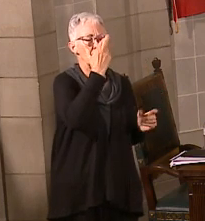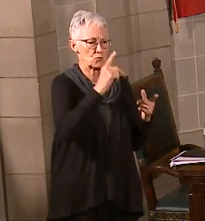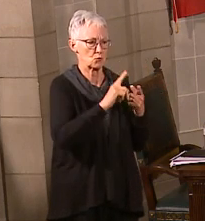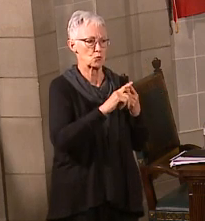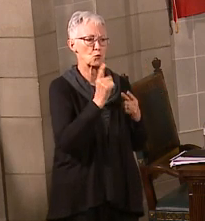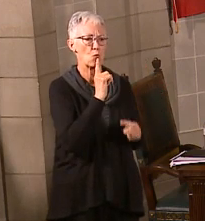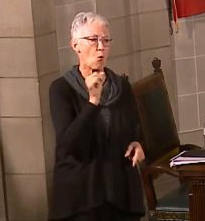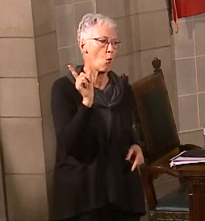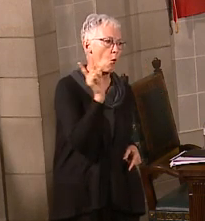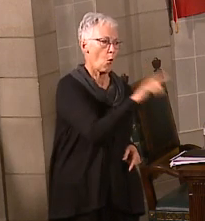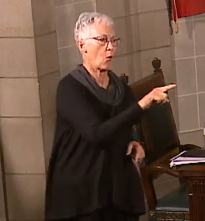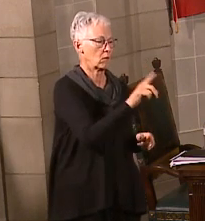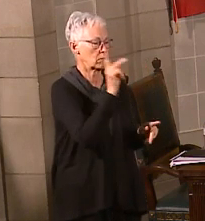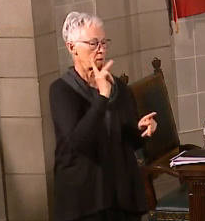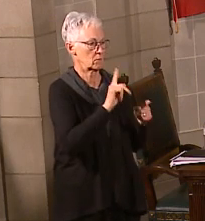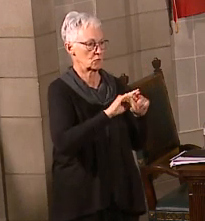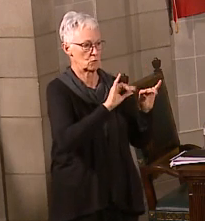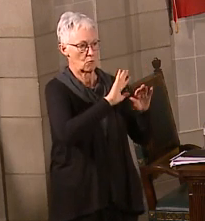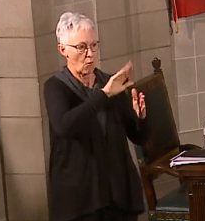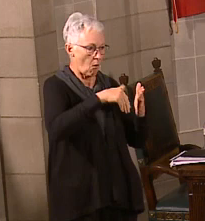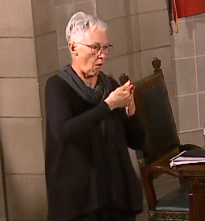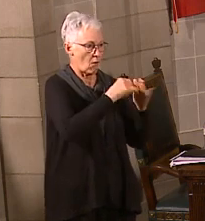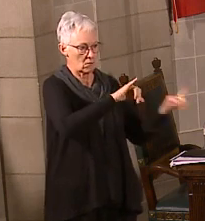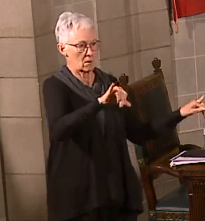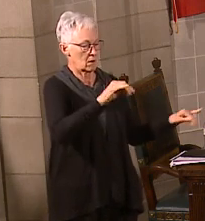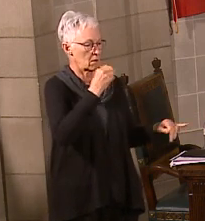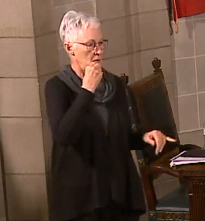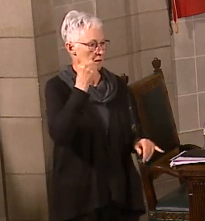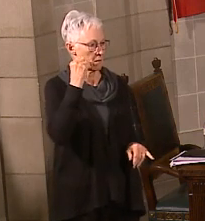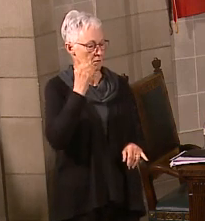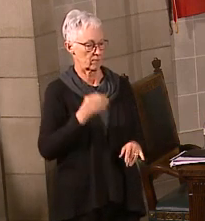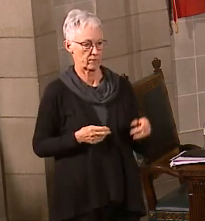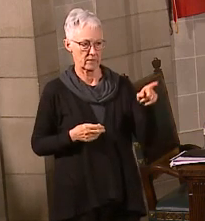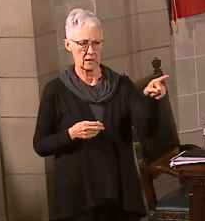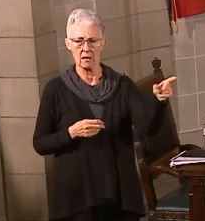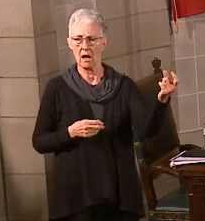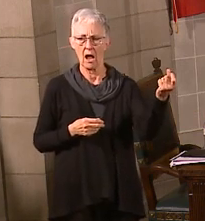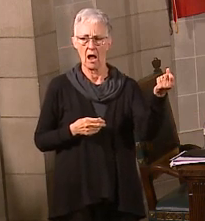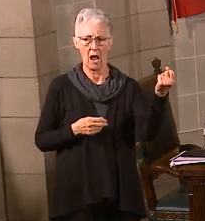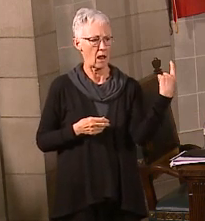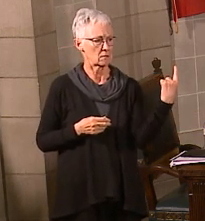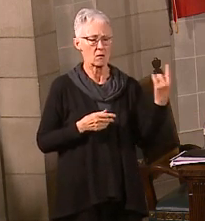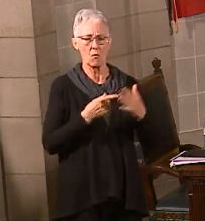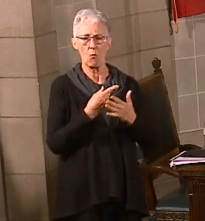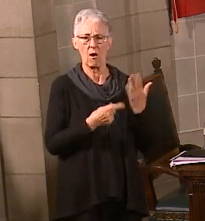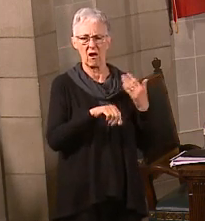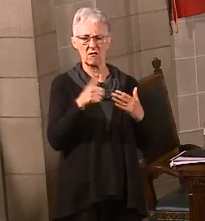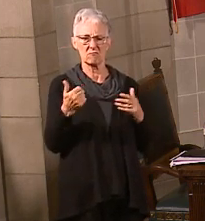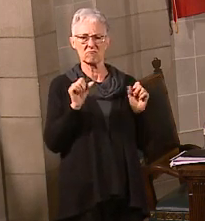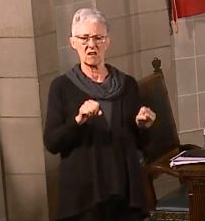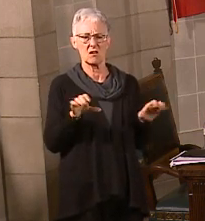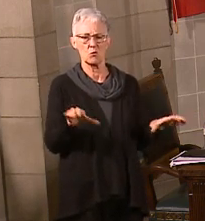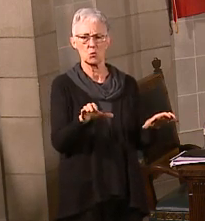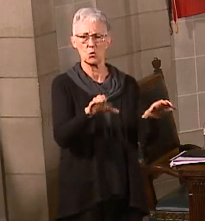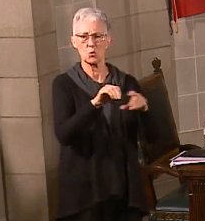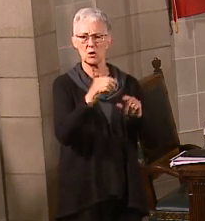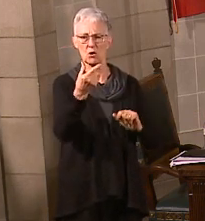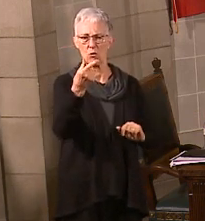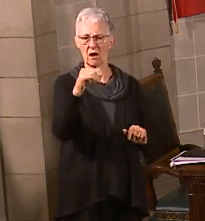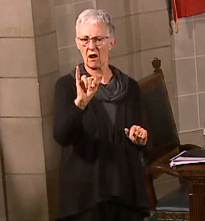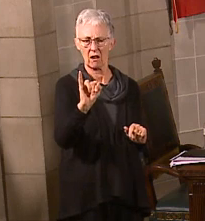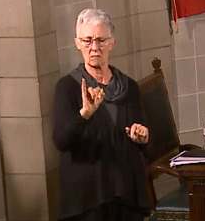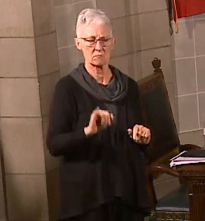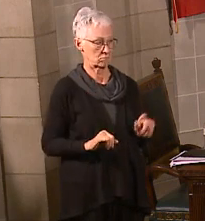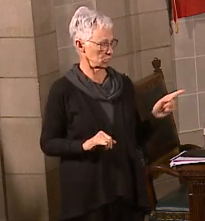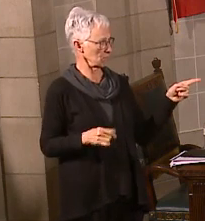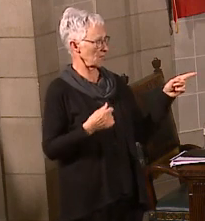be done in Grand Island, you think, to address this? So the question was, what else could be done in Grand Island? And one of the things we've done is I've reached out to the major employers in